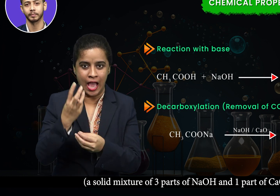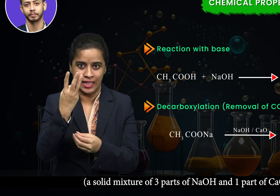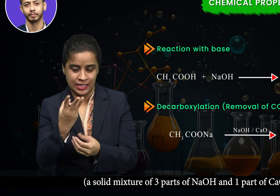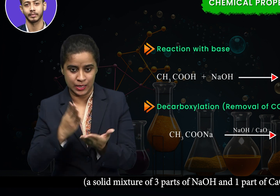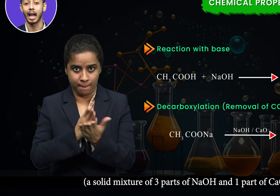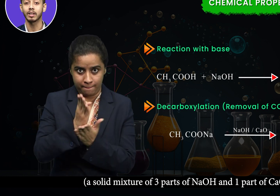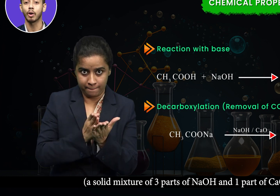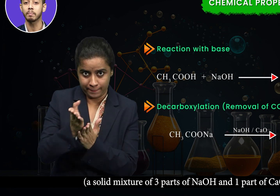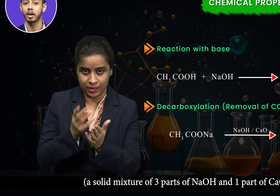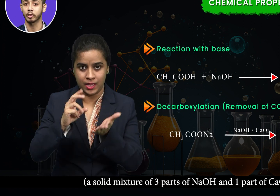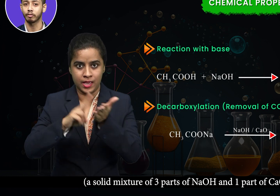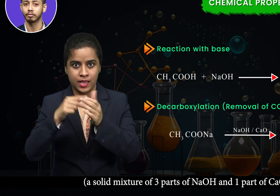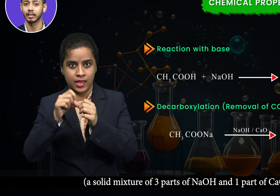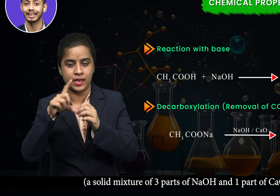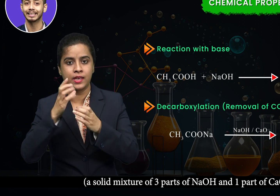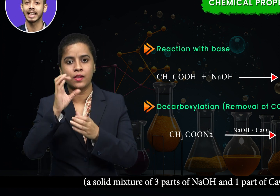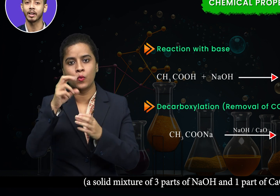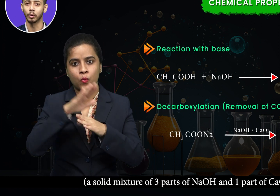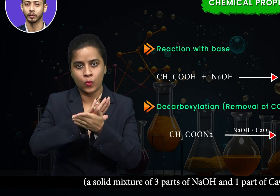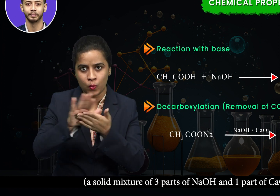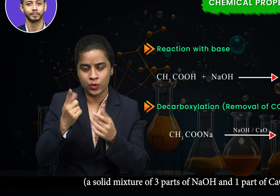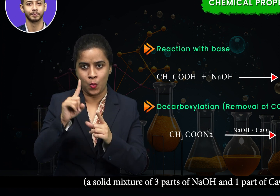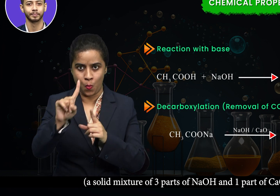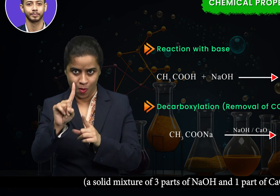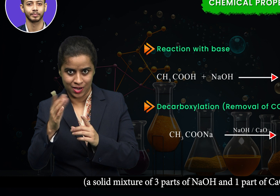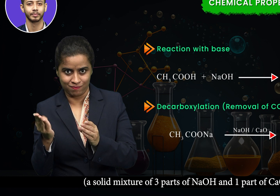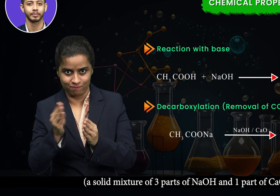NaOH and 1 part of CaO,